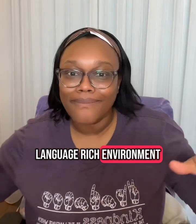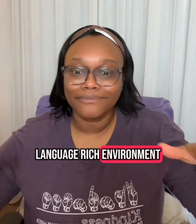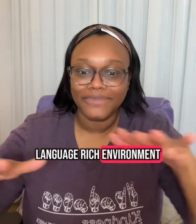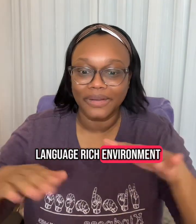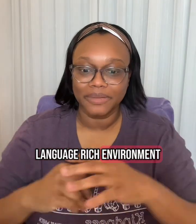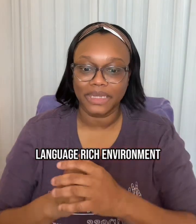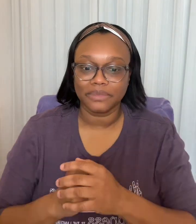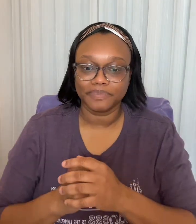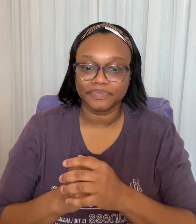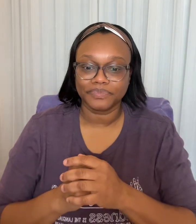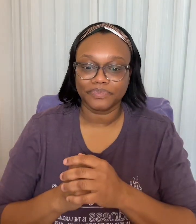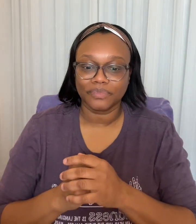environment.